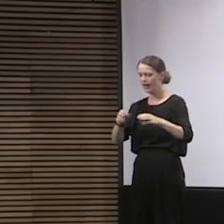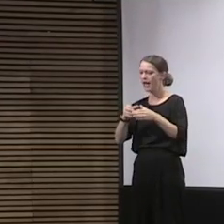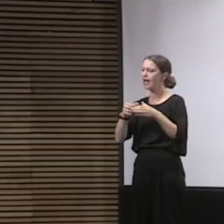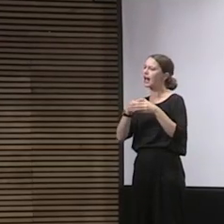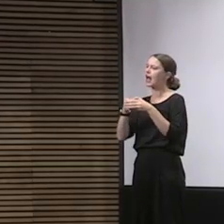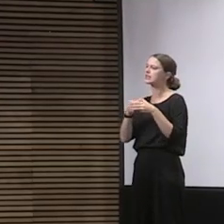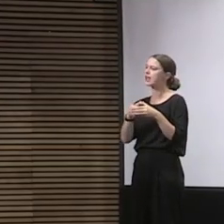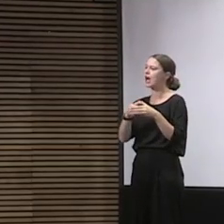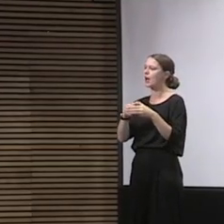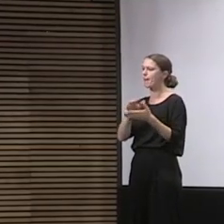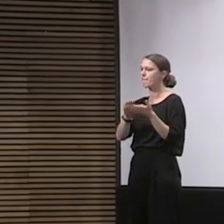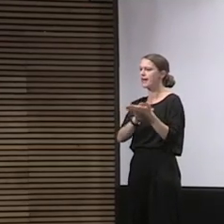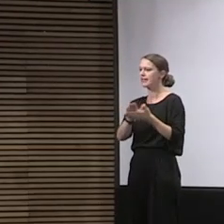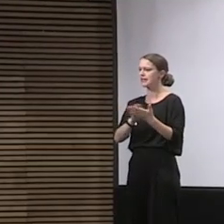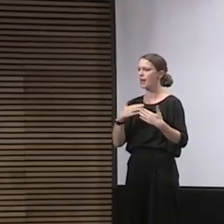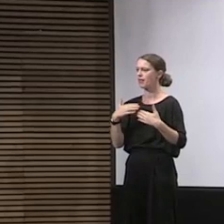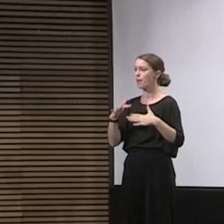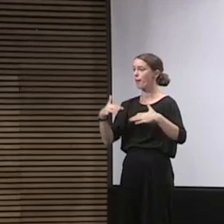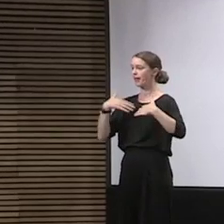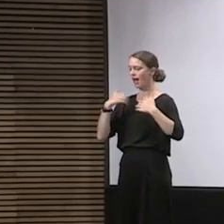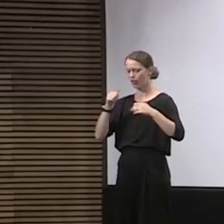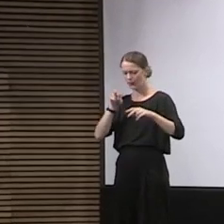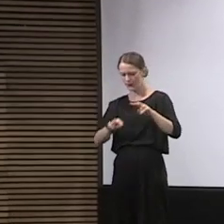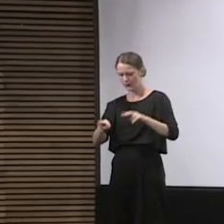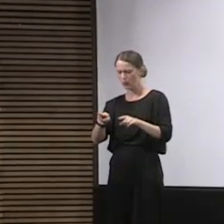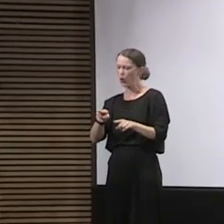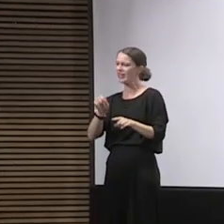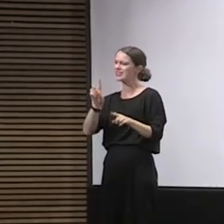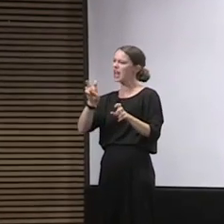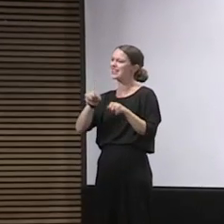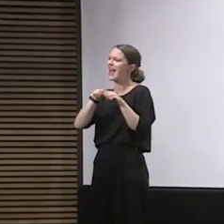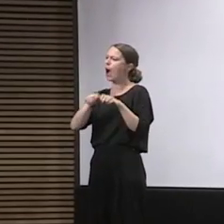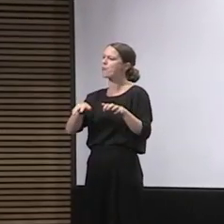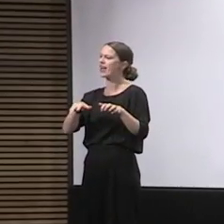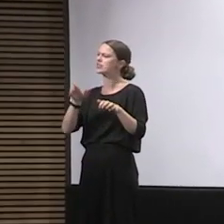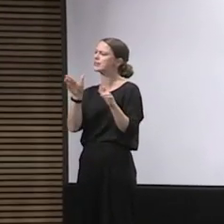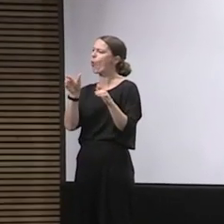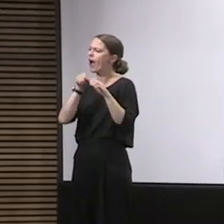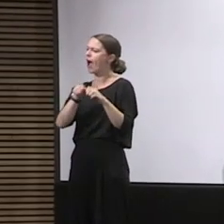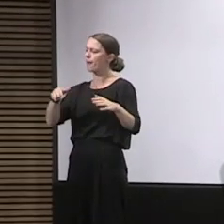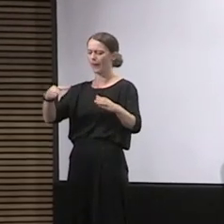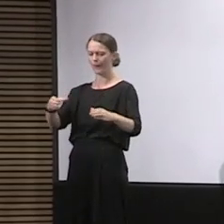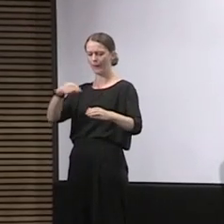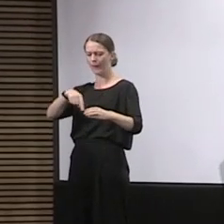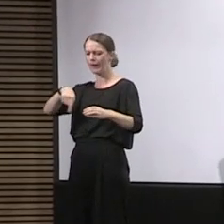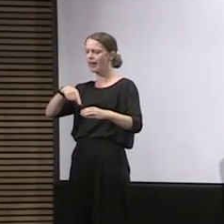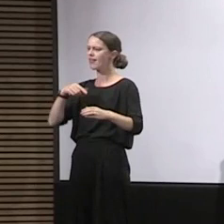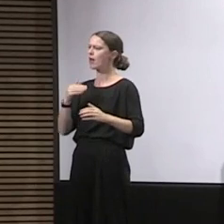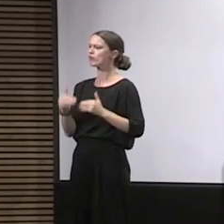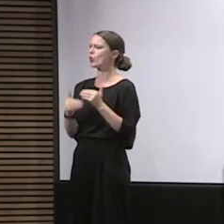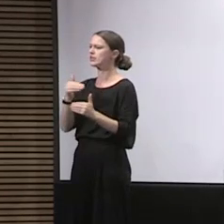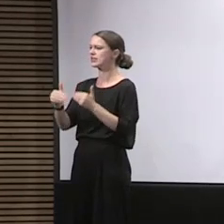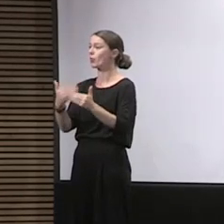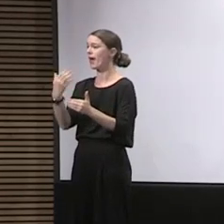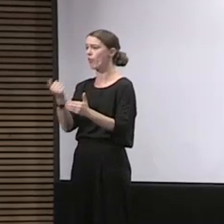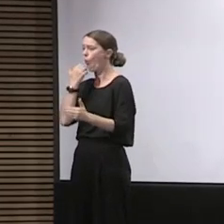local level the public health unit has determined that that's an outbreak, and so it's a process that we have. It exists at